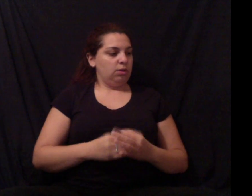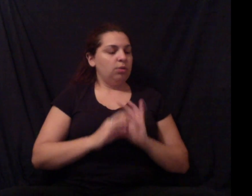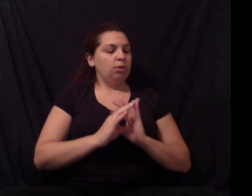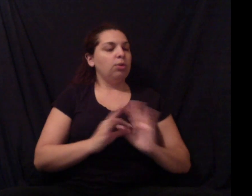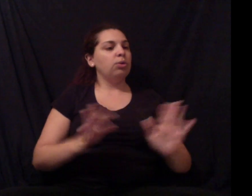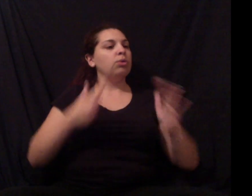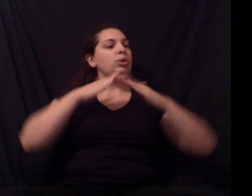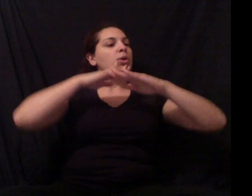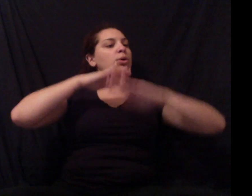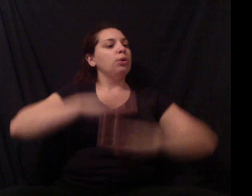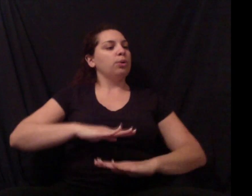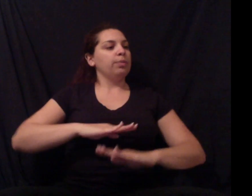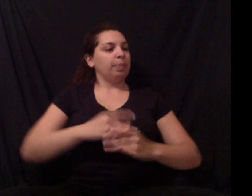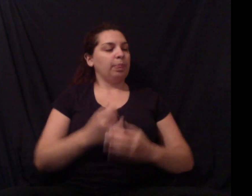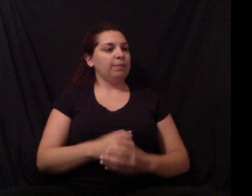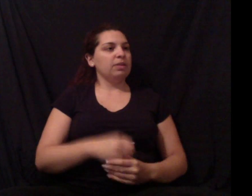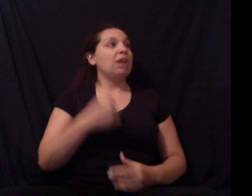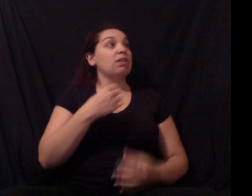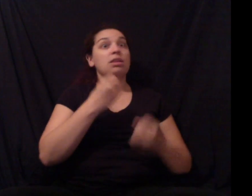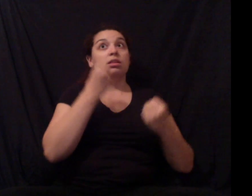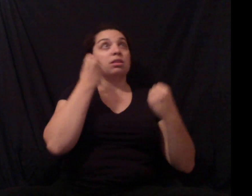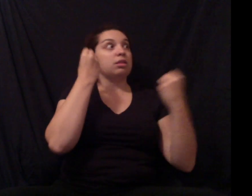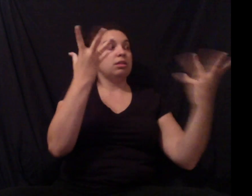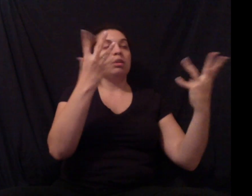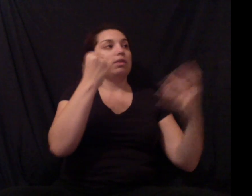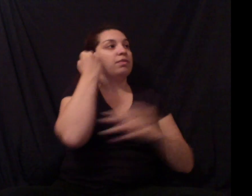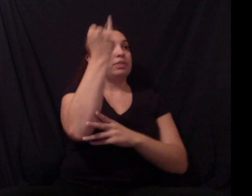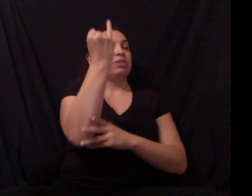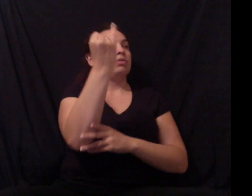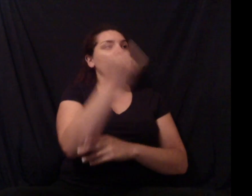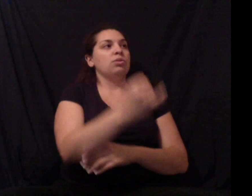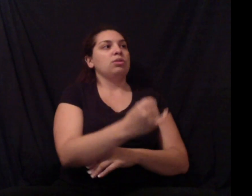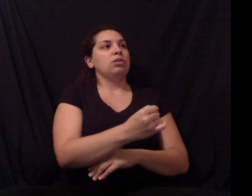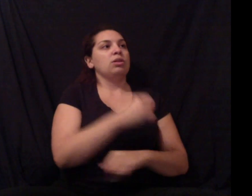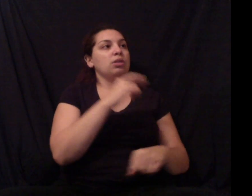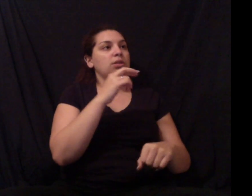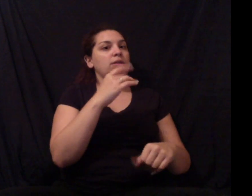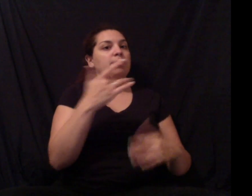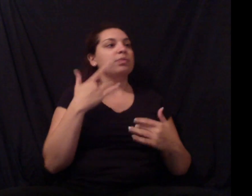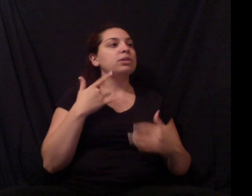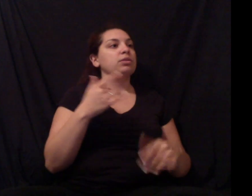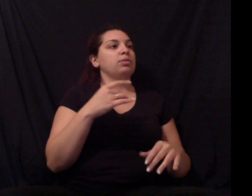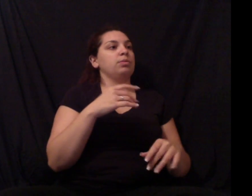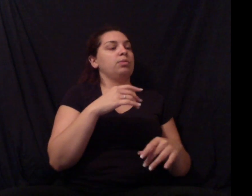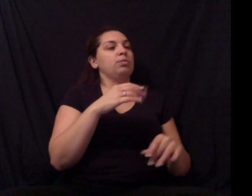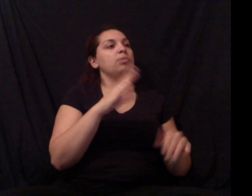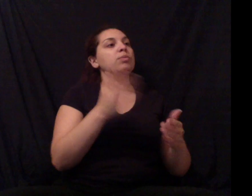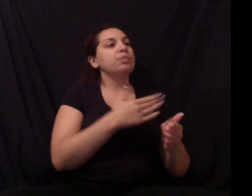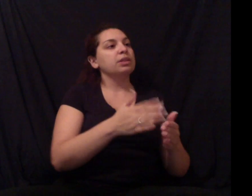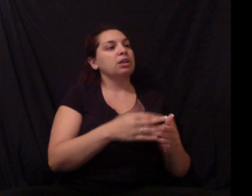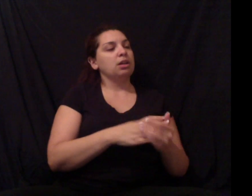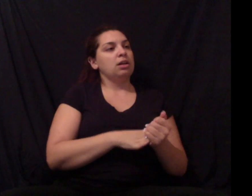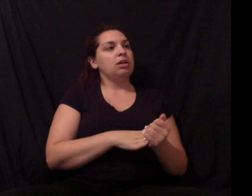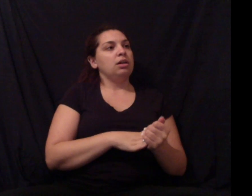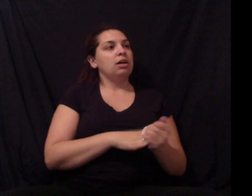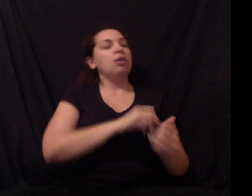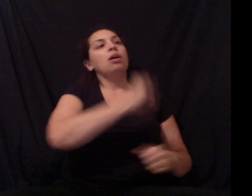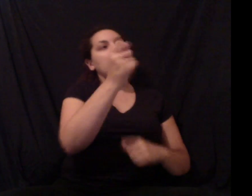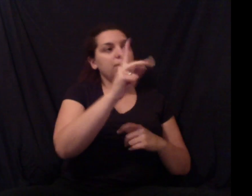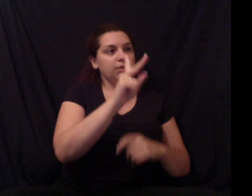lot of ideas for original music, a lot of ideas for, other video game stuff that I want to tackle,